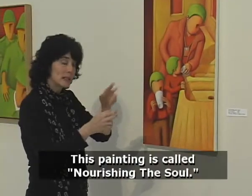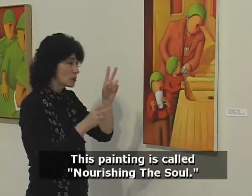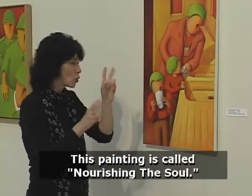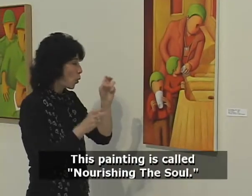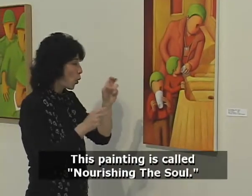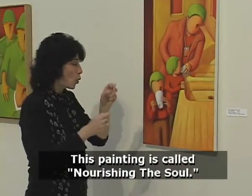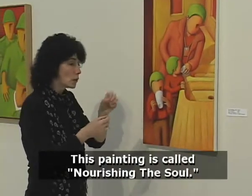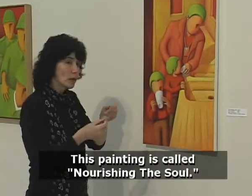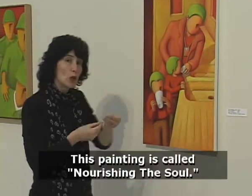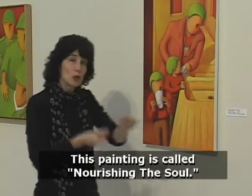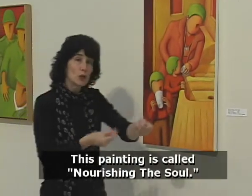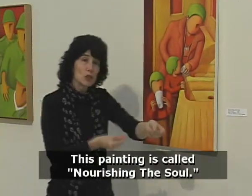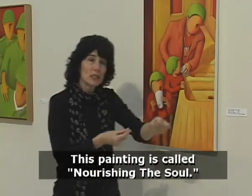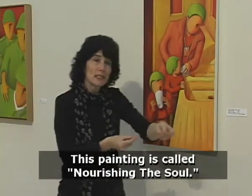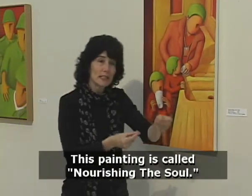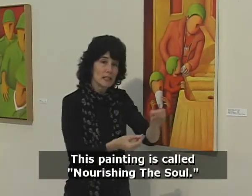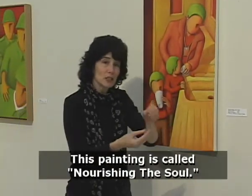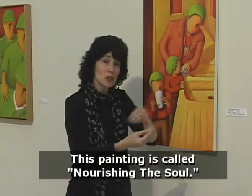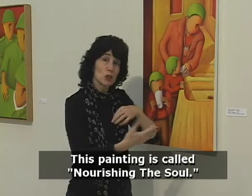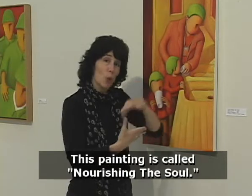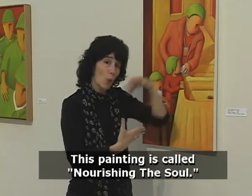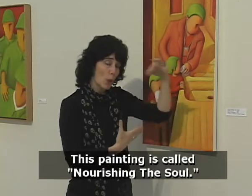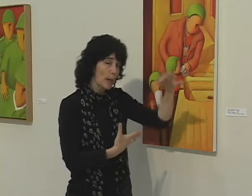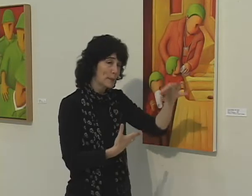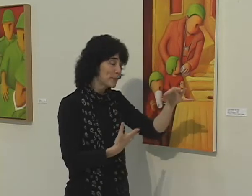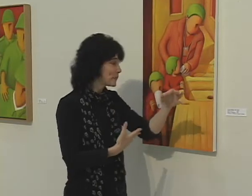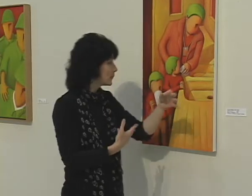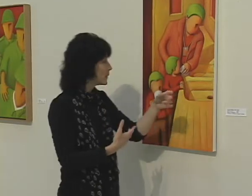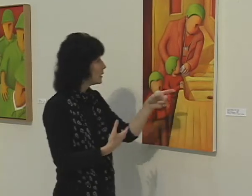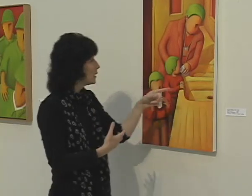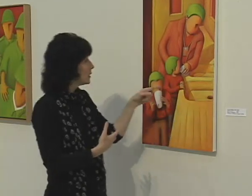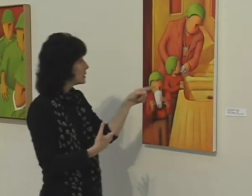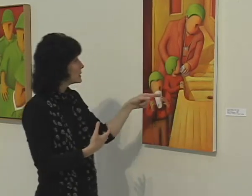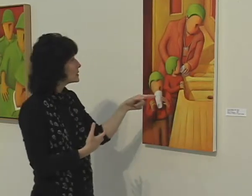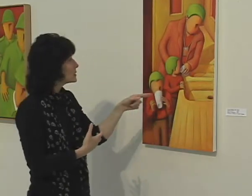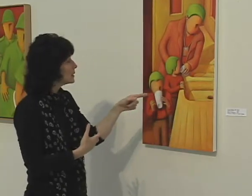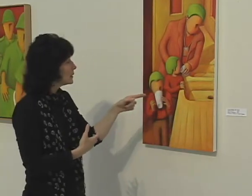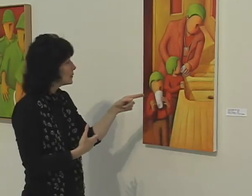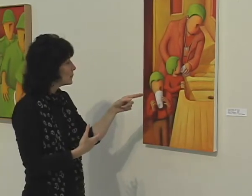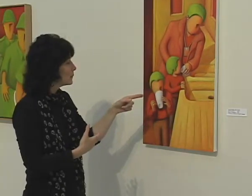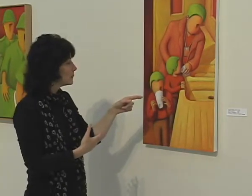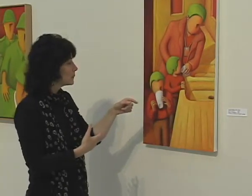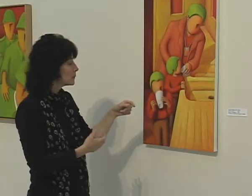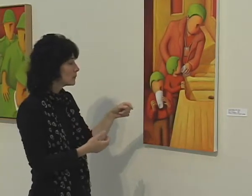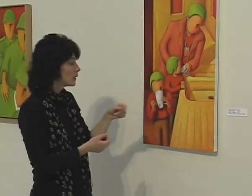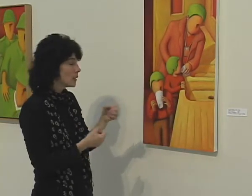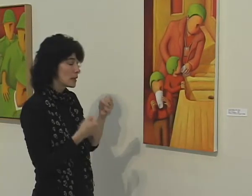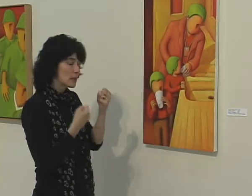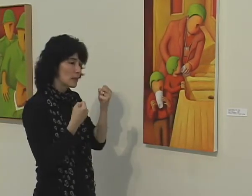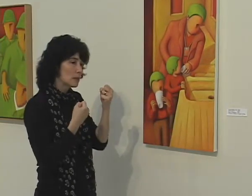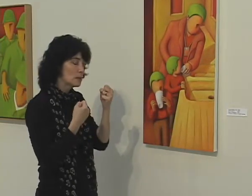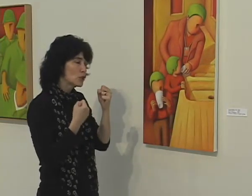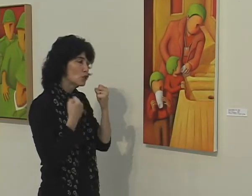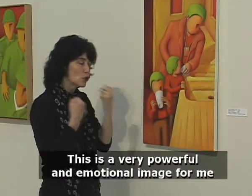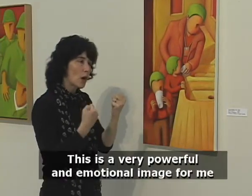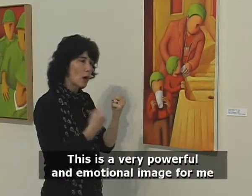This painting is called Nourishing the Soul. This is a